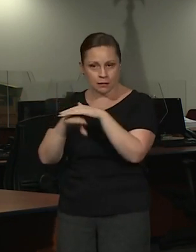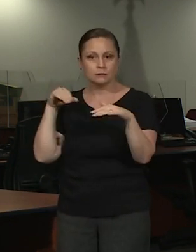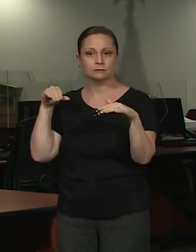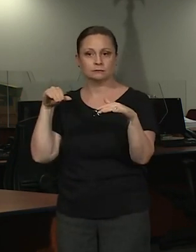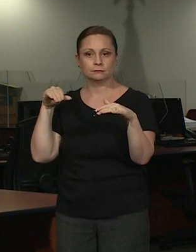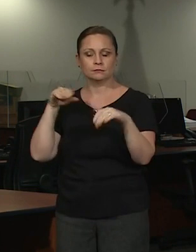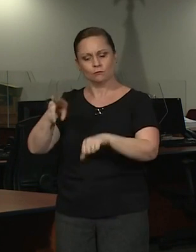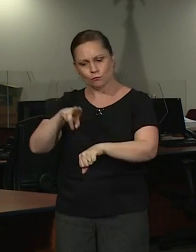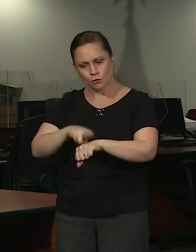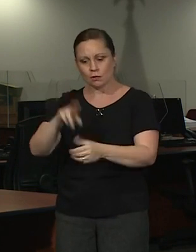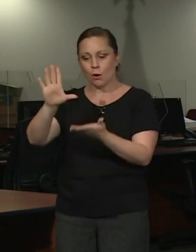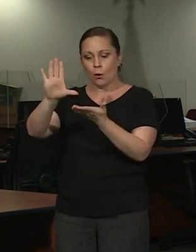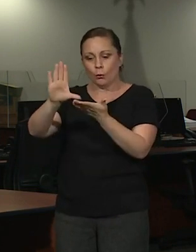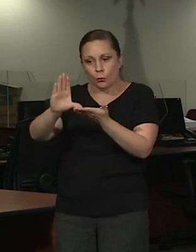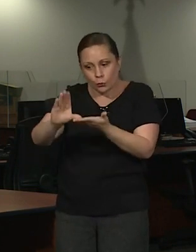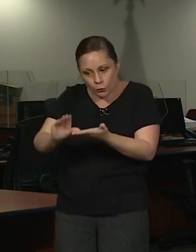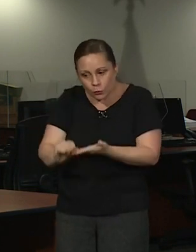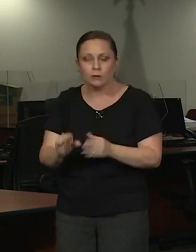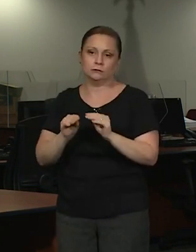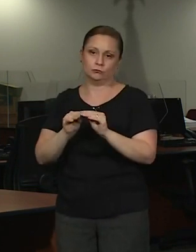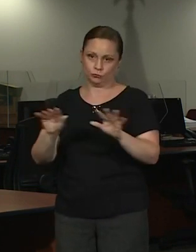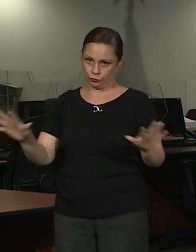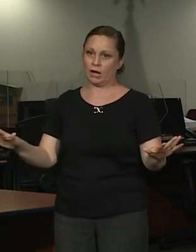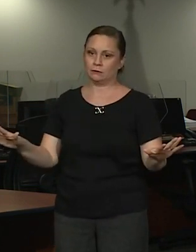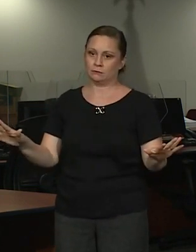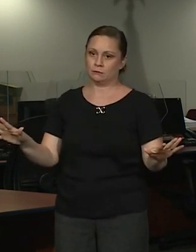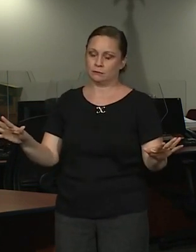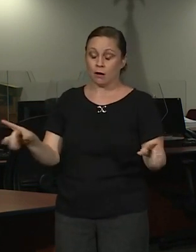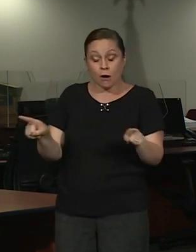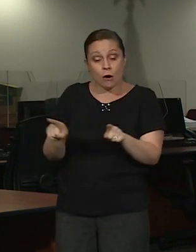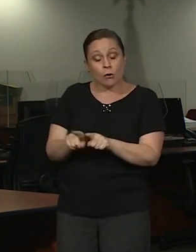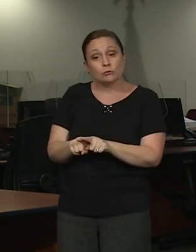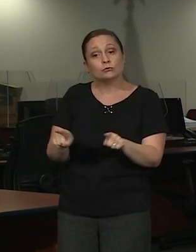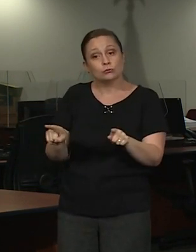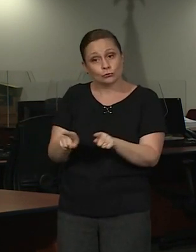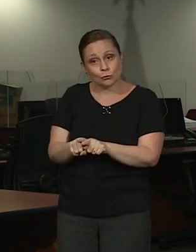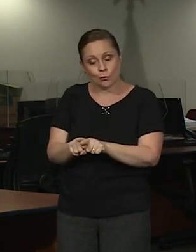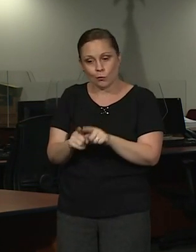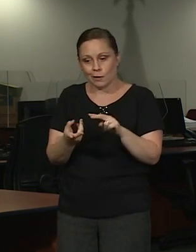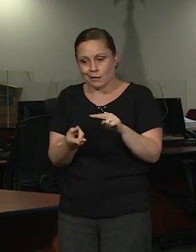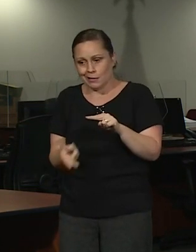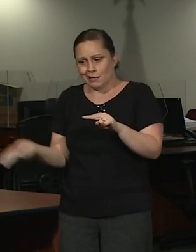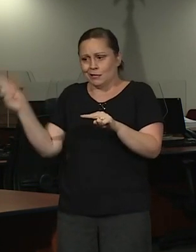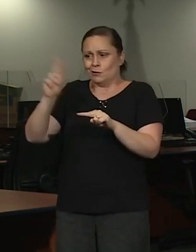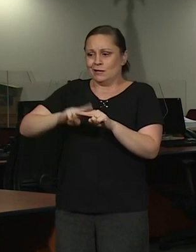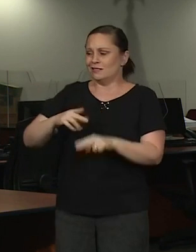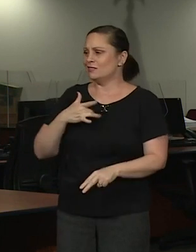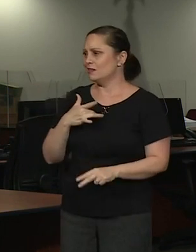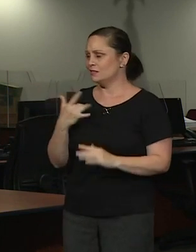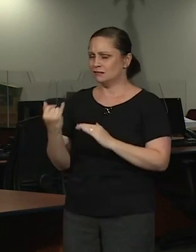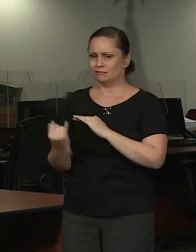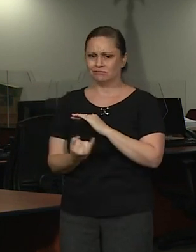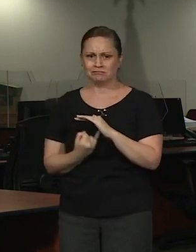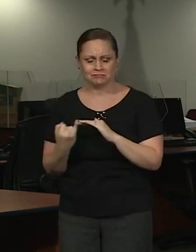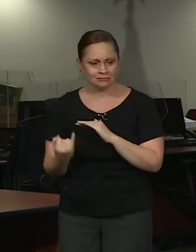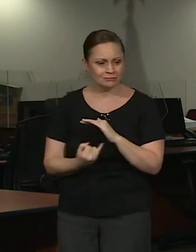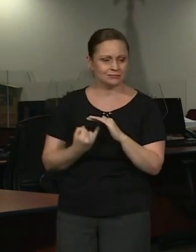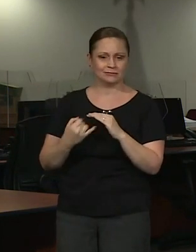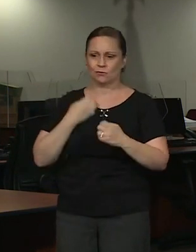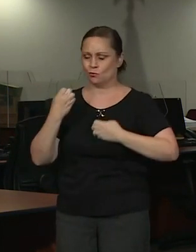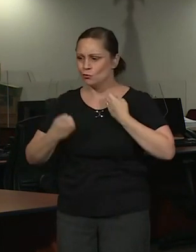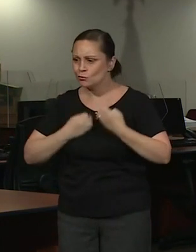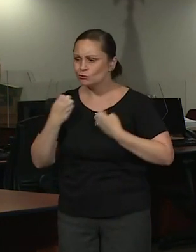has reduced the spread, we believe, but it has also increased the feeling of isolation, the mental,